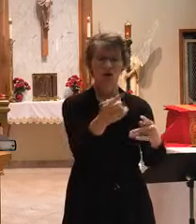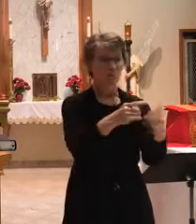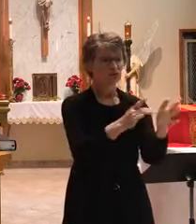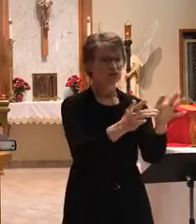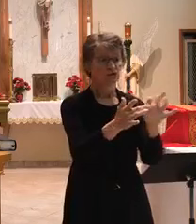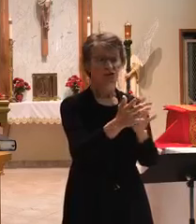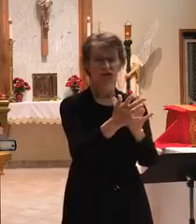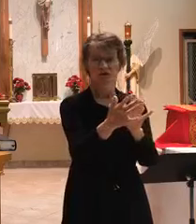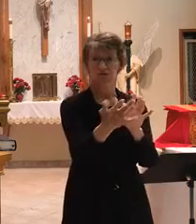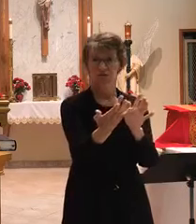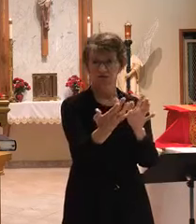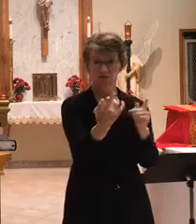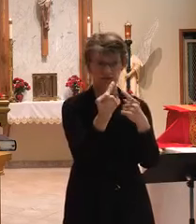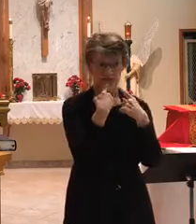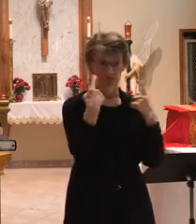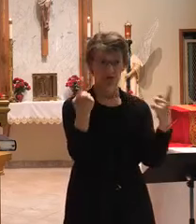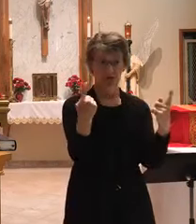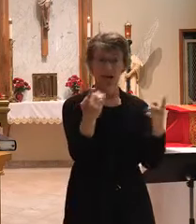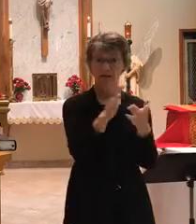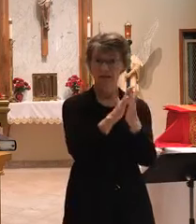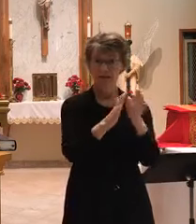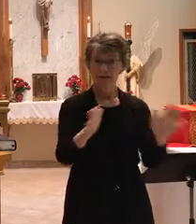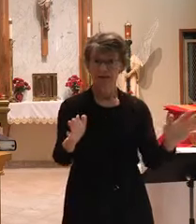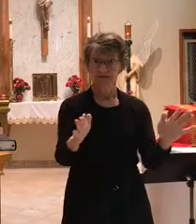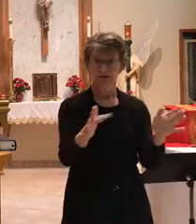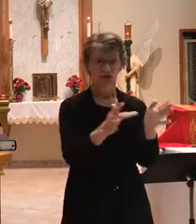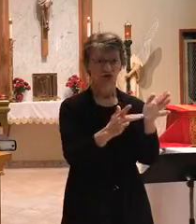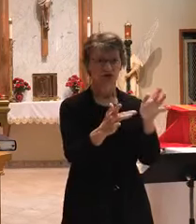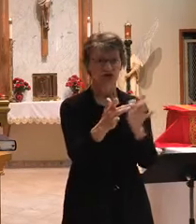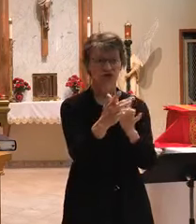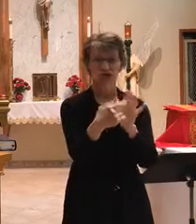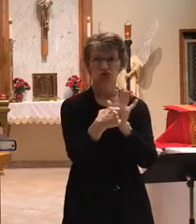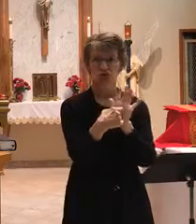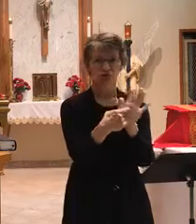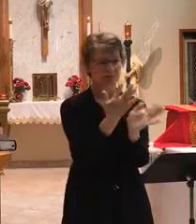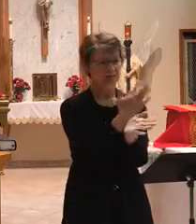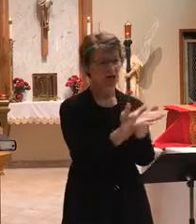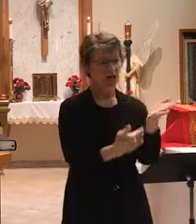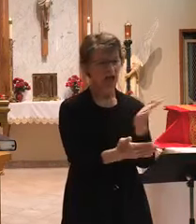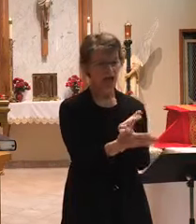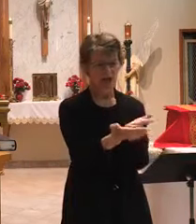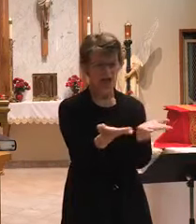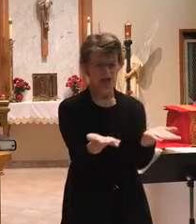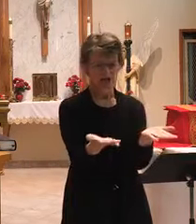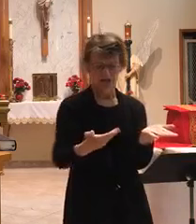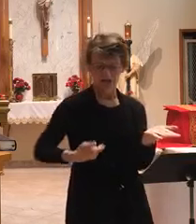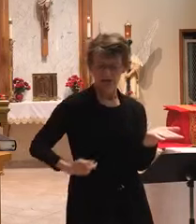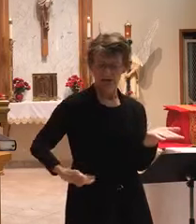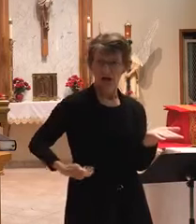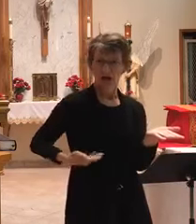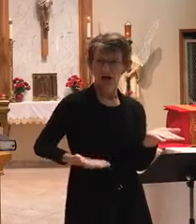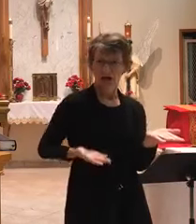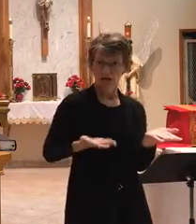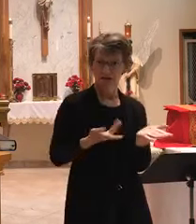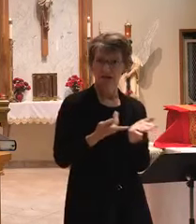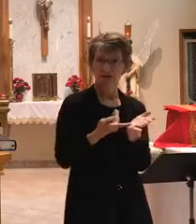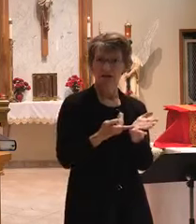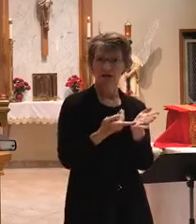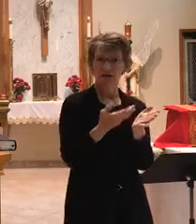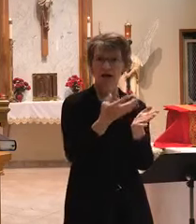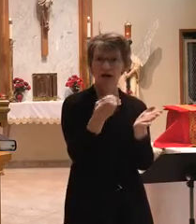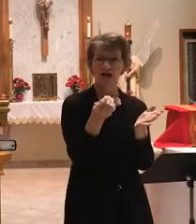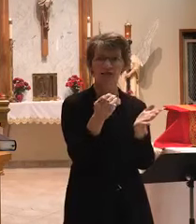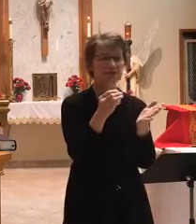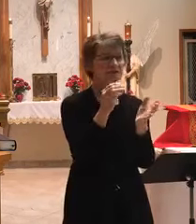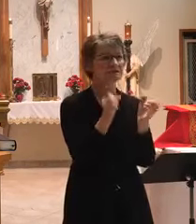had showed this and said this, he showed them his hands and his side. The disciples rejoiced when they saw